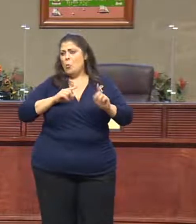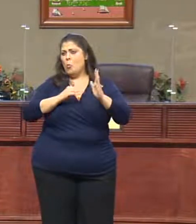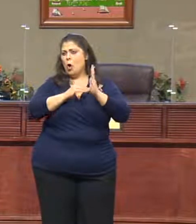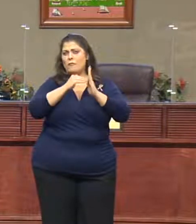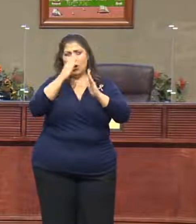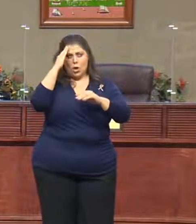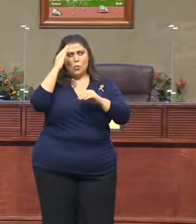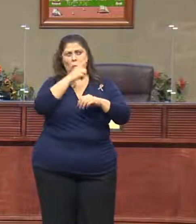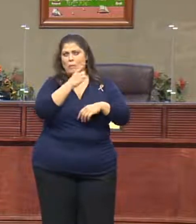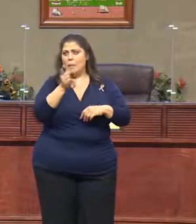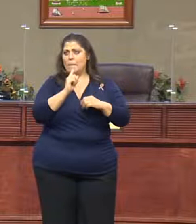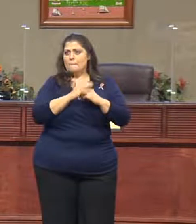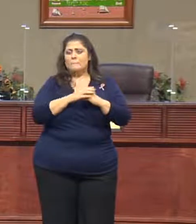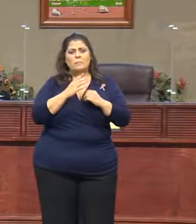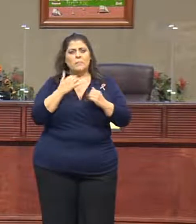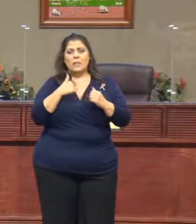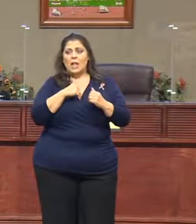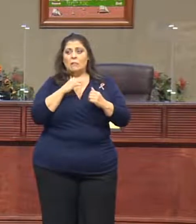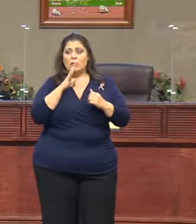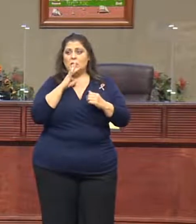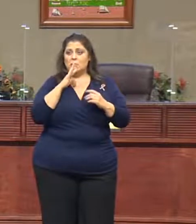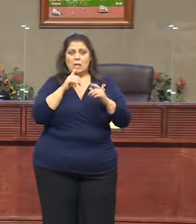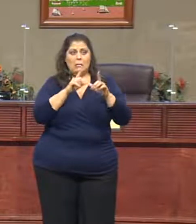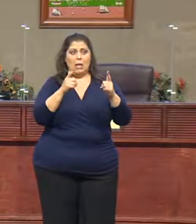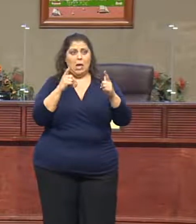know each other. And we speak the same language.